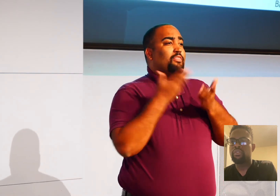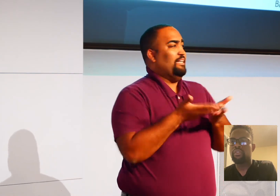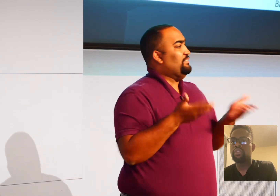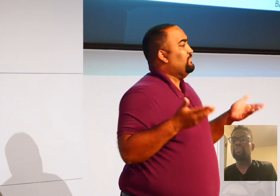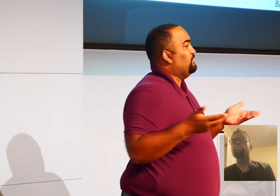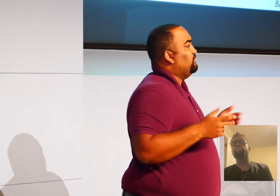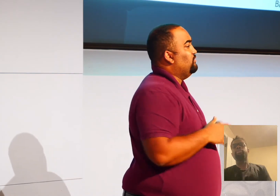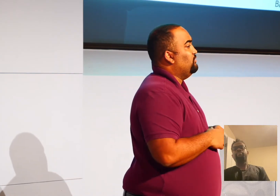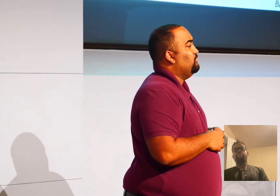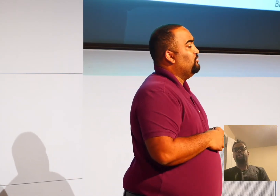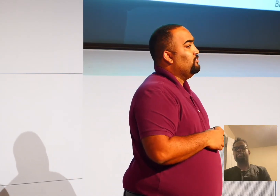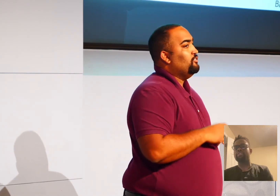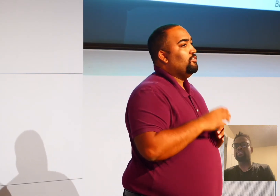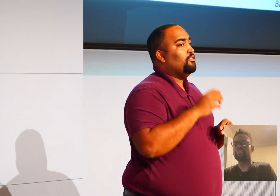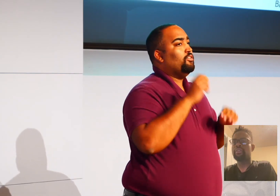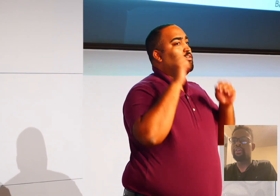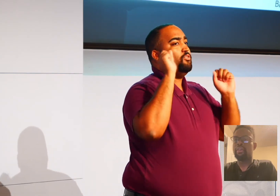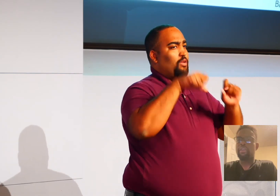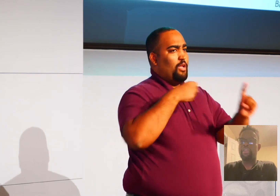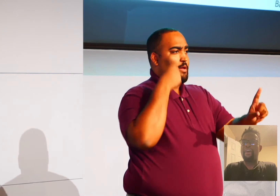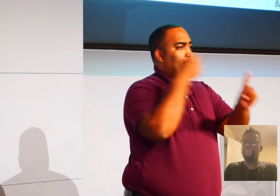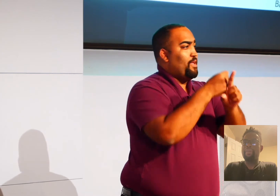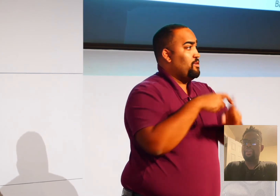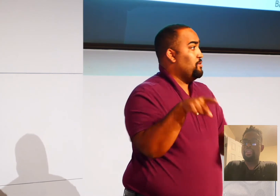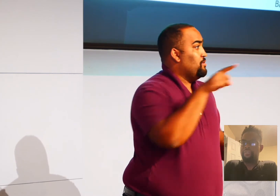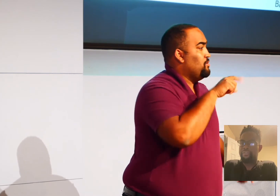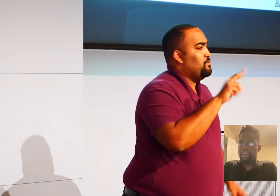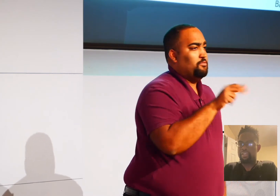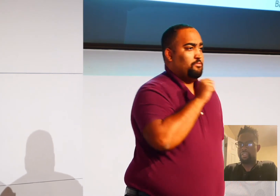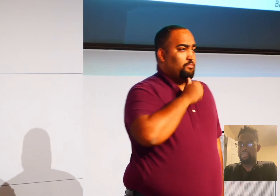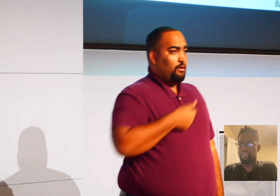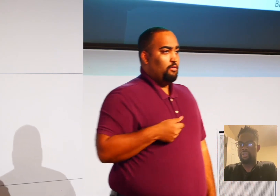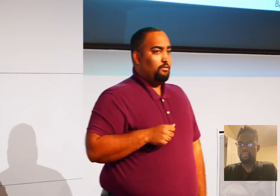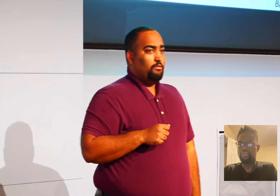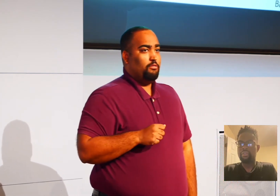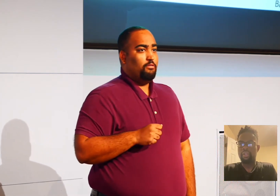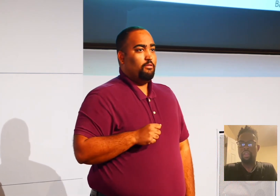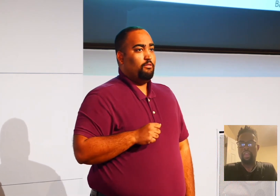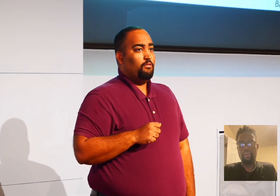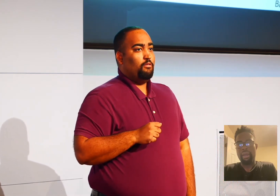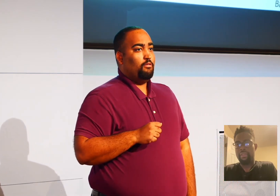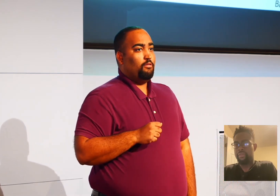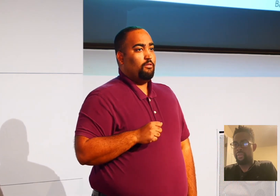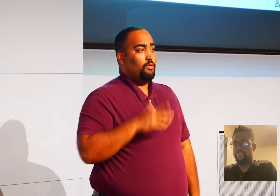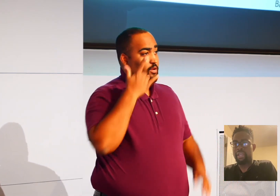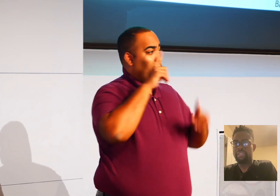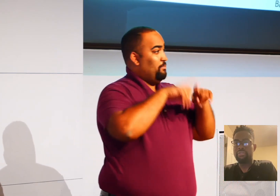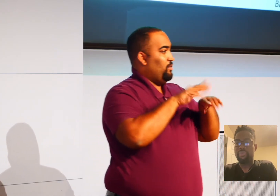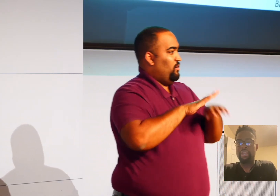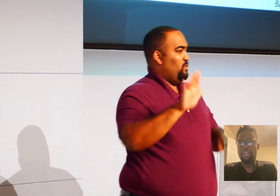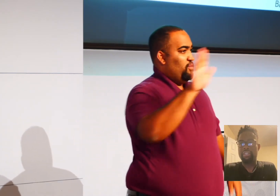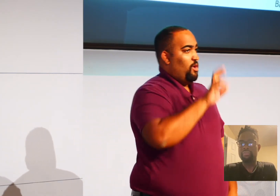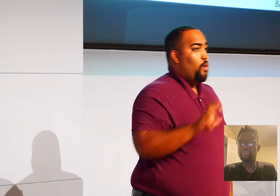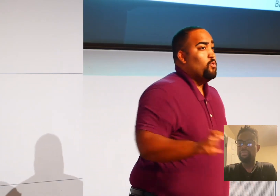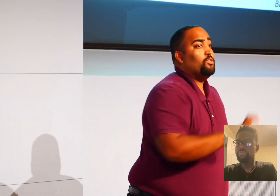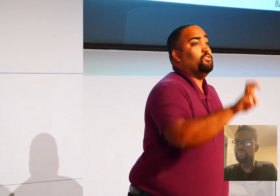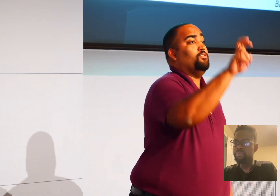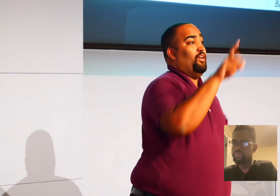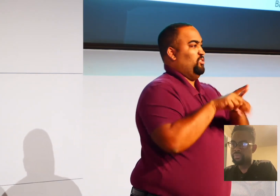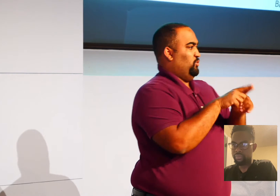Now, cultural implications can have many different factors. It might impact you, it might not.